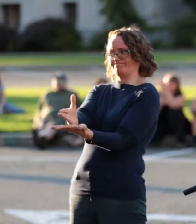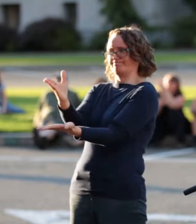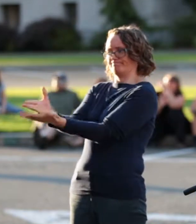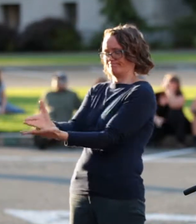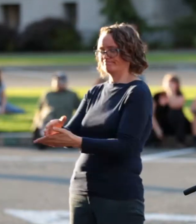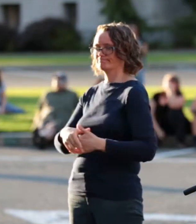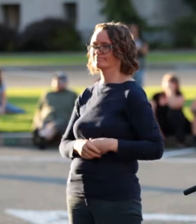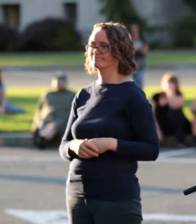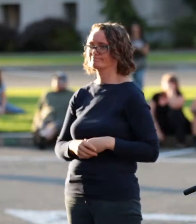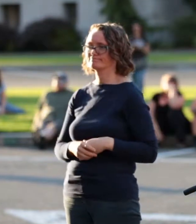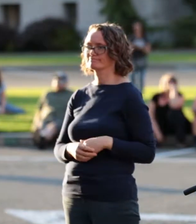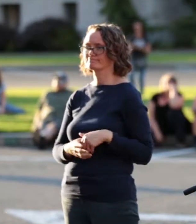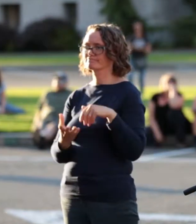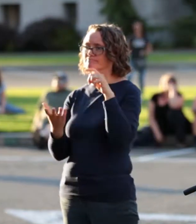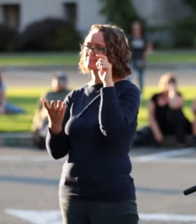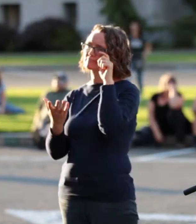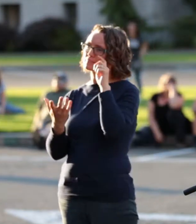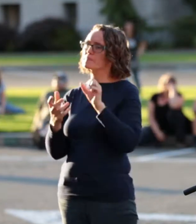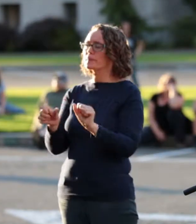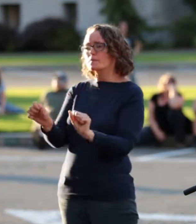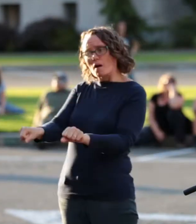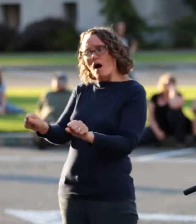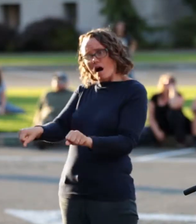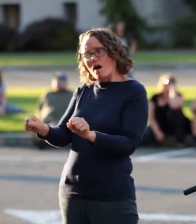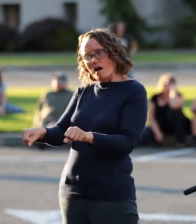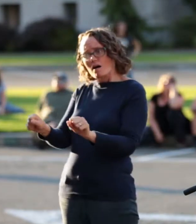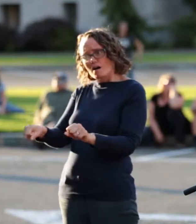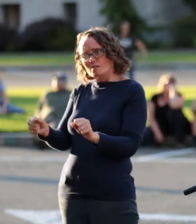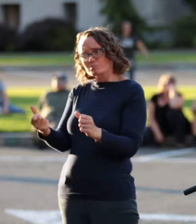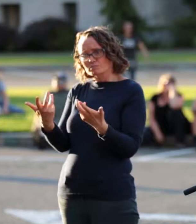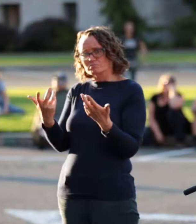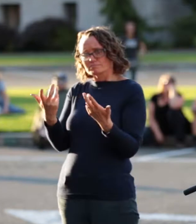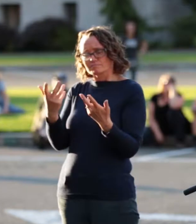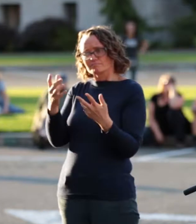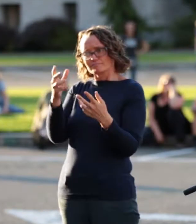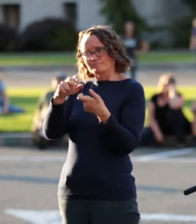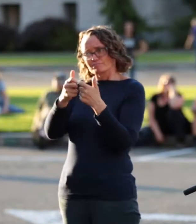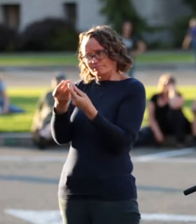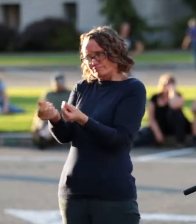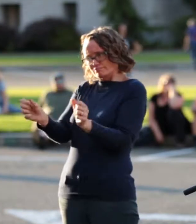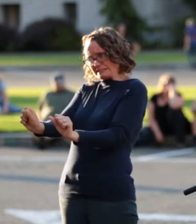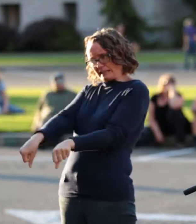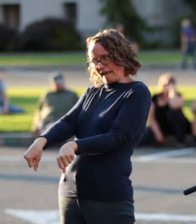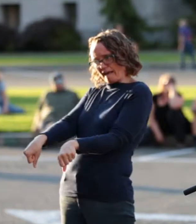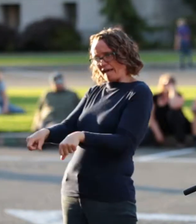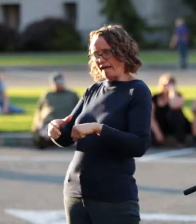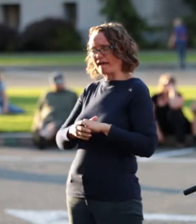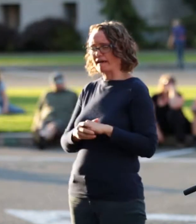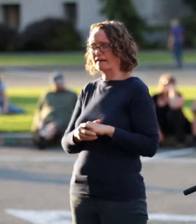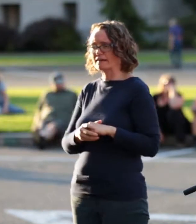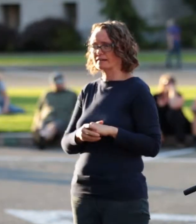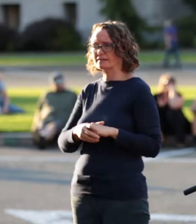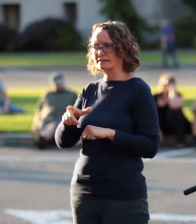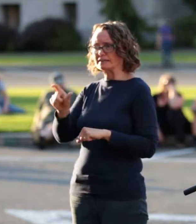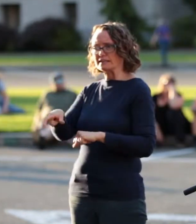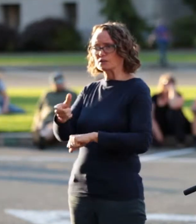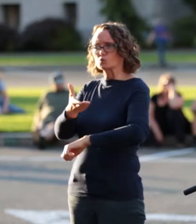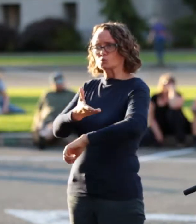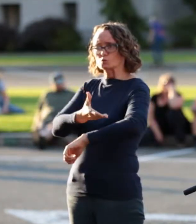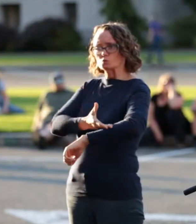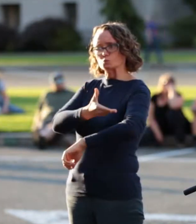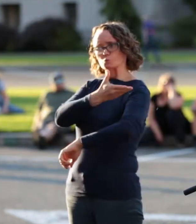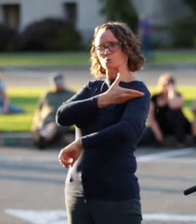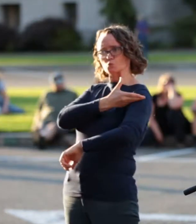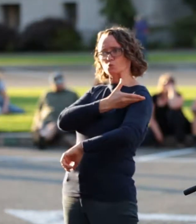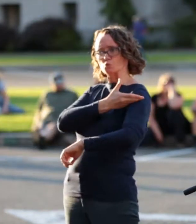Possible solutions exist. The U.S. government should improve the immigration court system and increase programs that provide legal counsel.